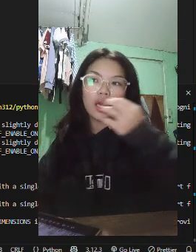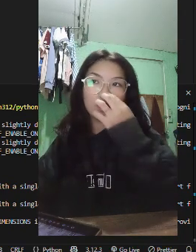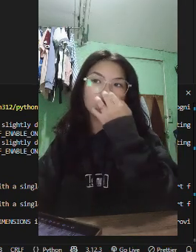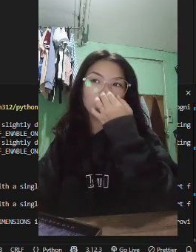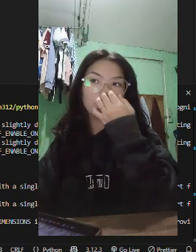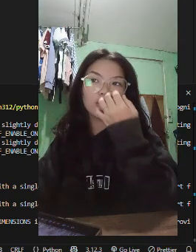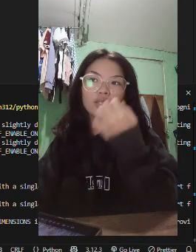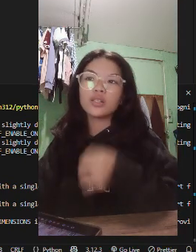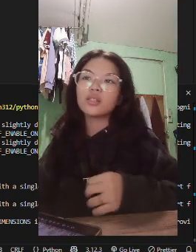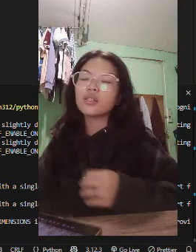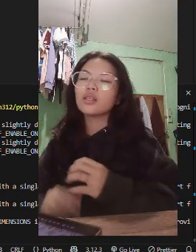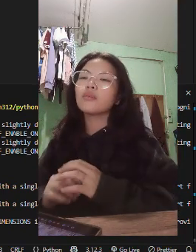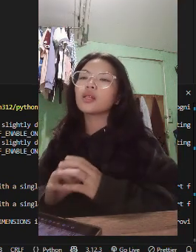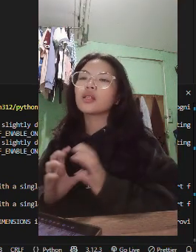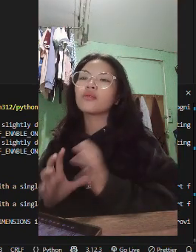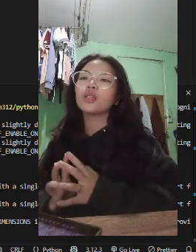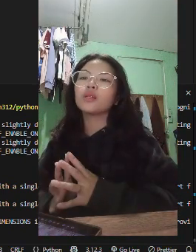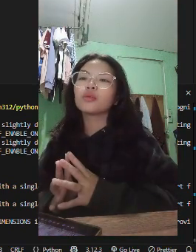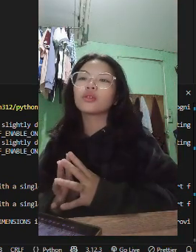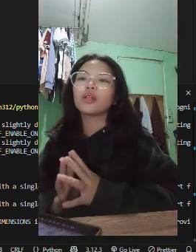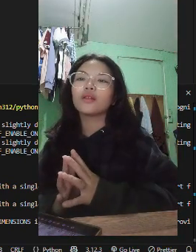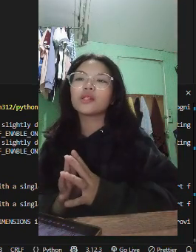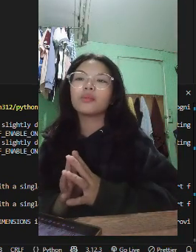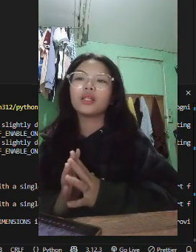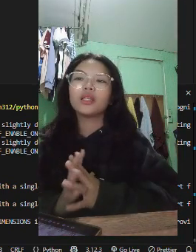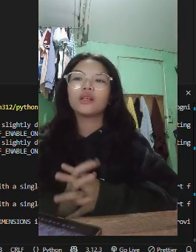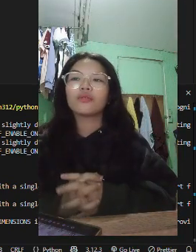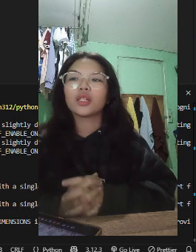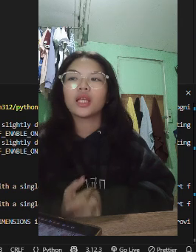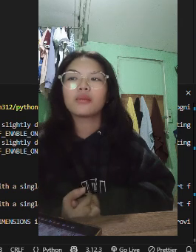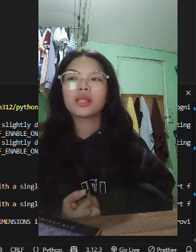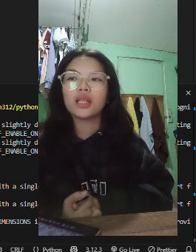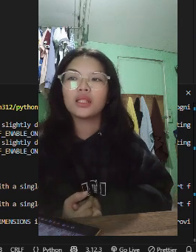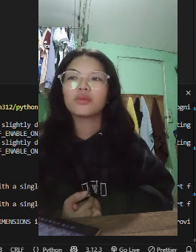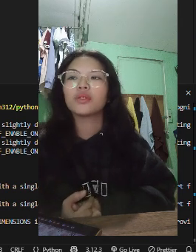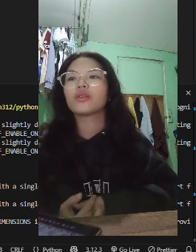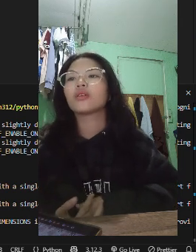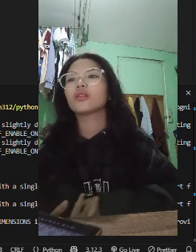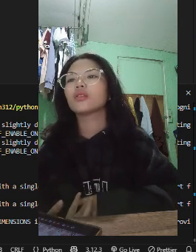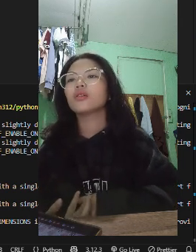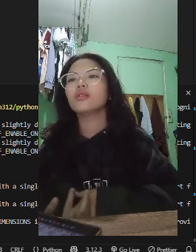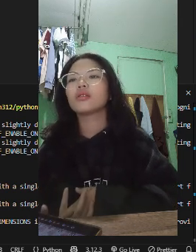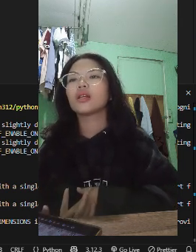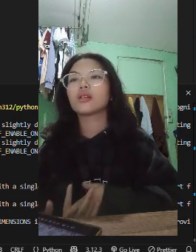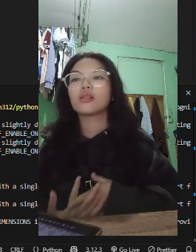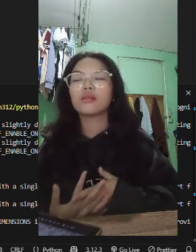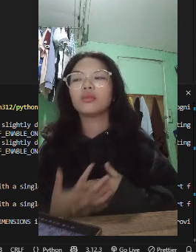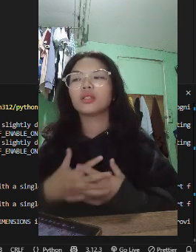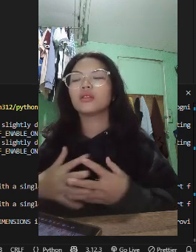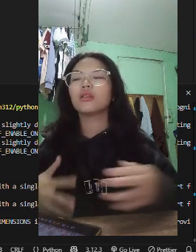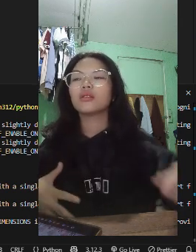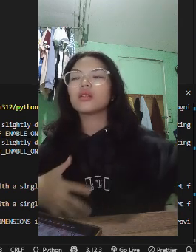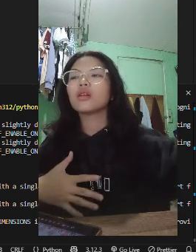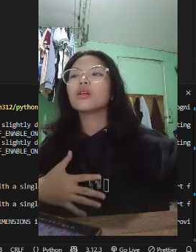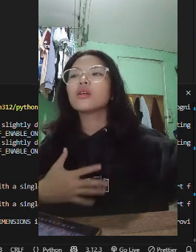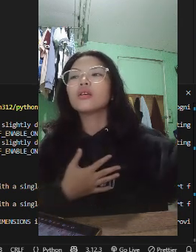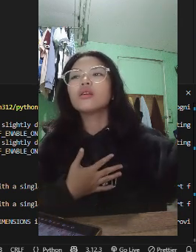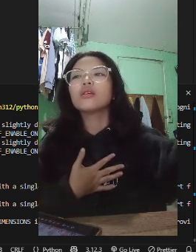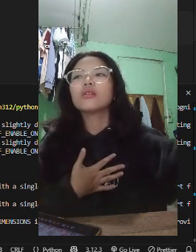the ASR recognition system successfully demonstrated the feasibility of real-time sign language recognition using accessible